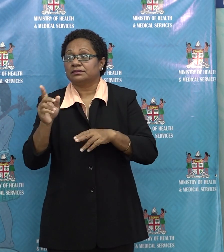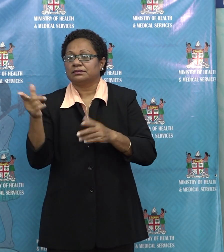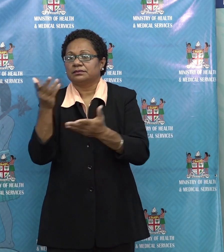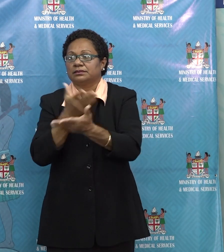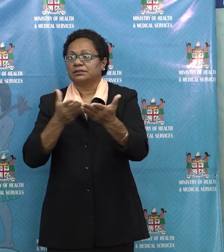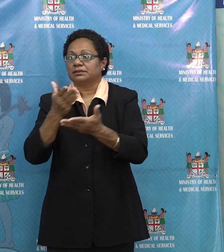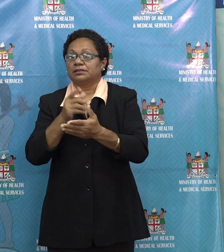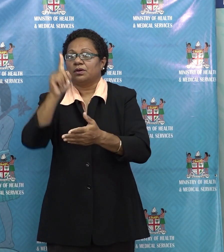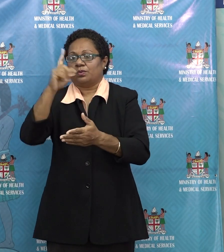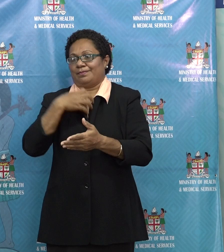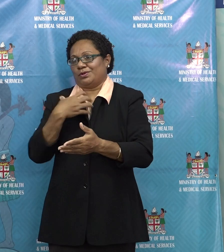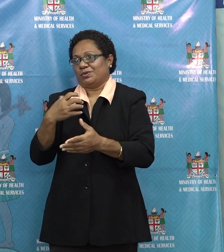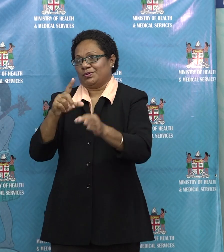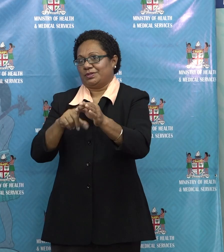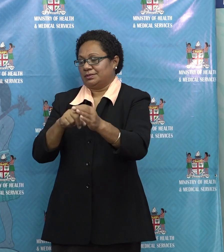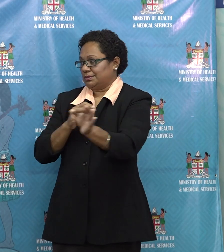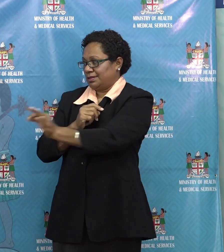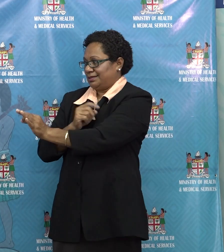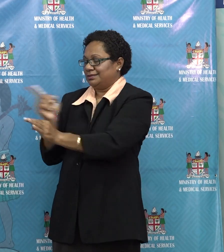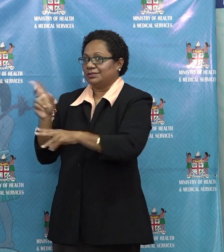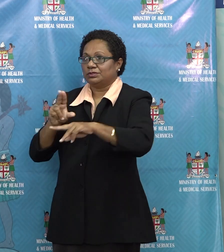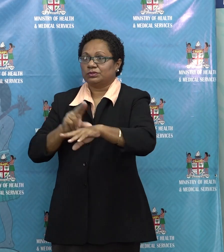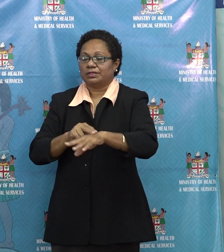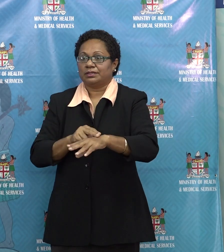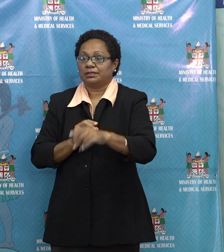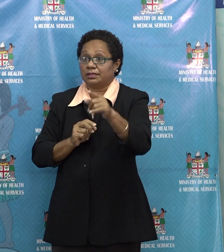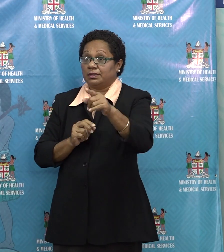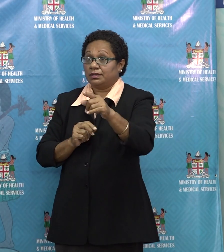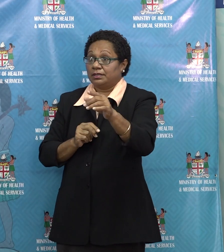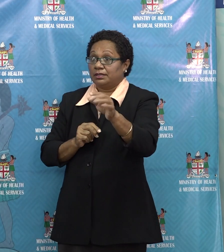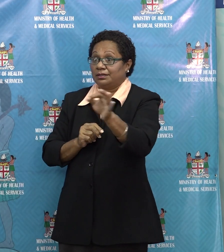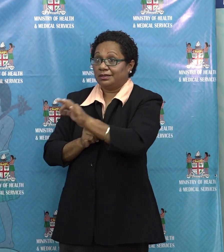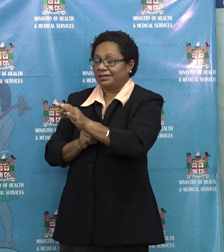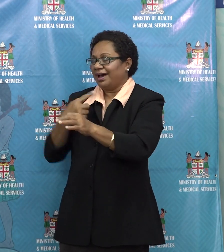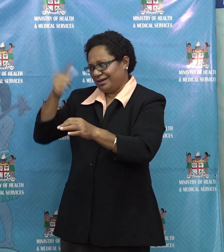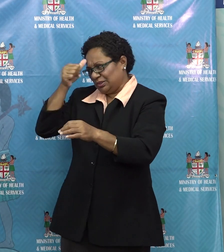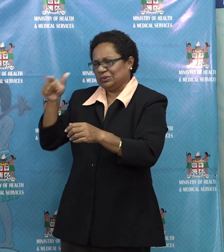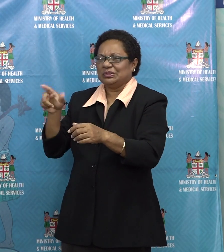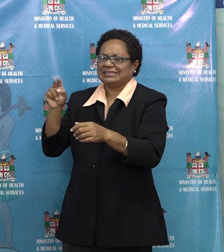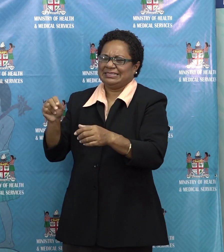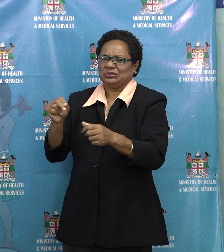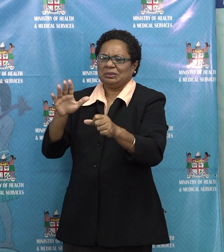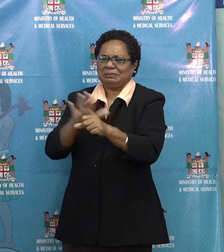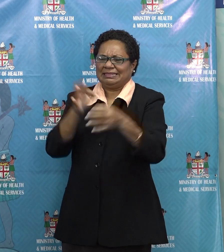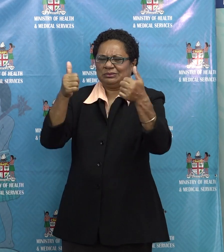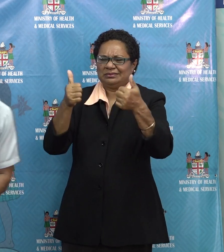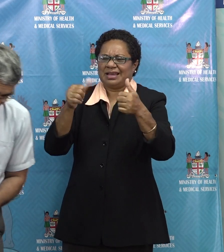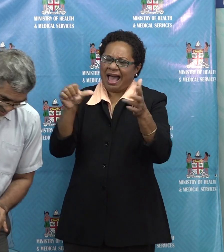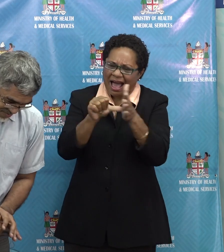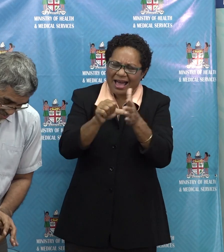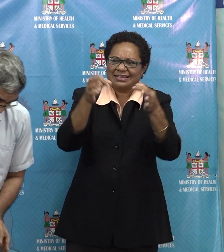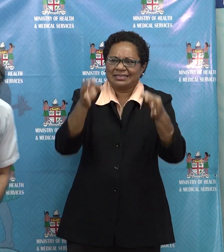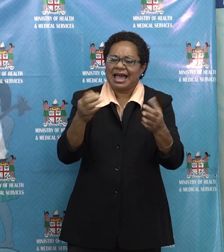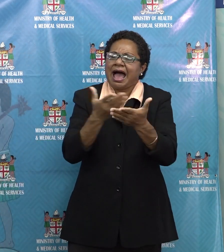So we'll just give one more question to you. Dr. Fong, you have to make a tough call here. How do you balance economic hardship and increasing